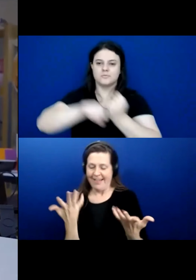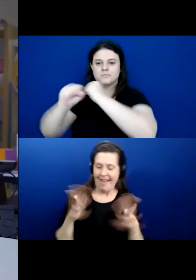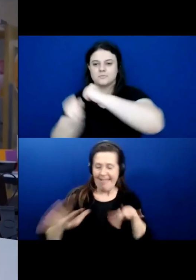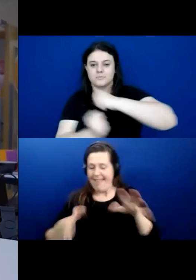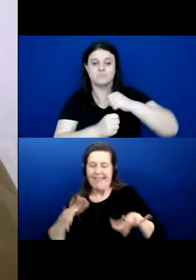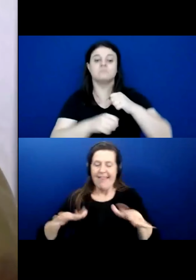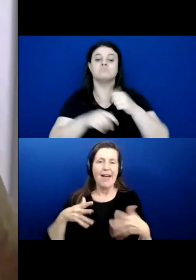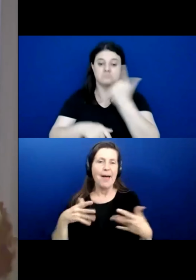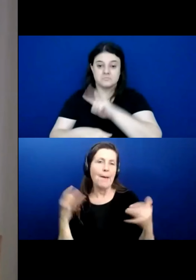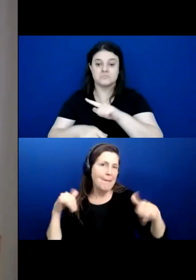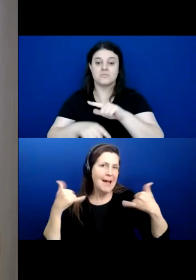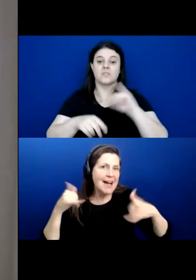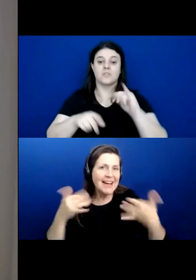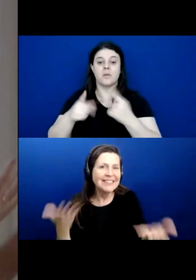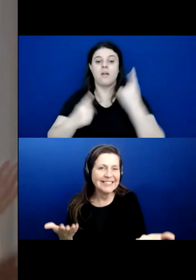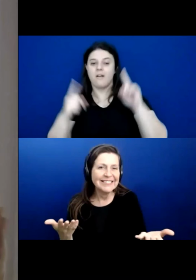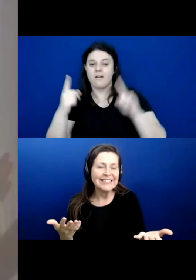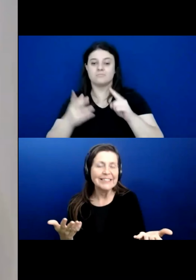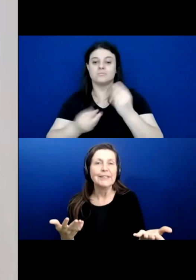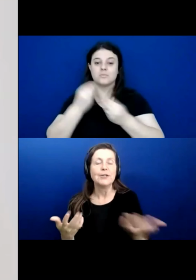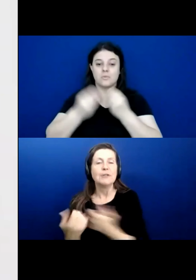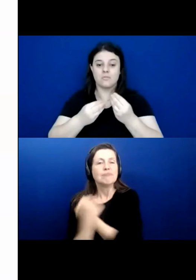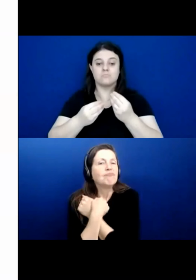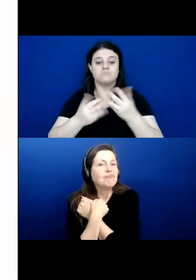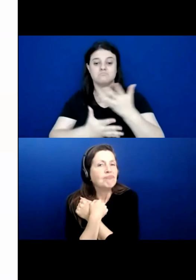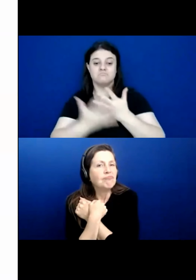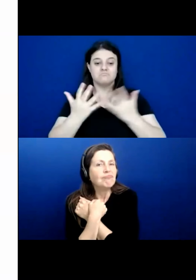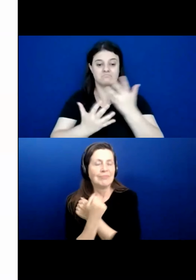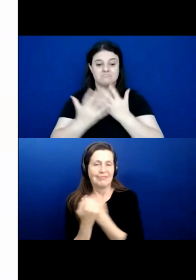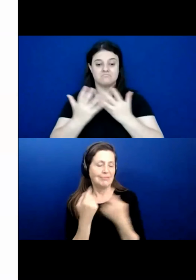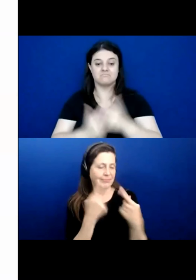routine. Two women hug.